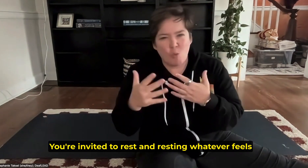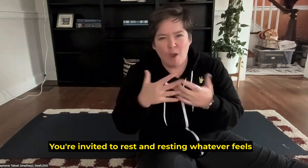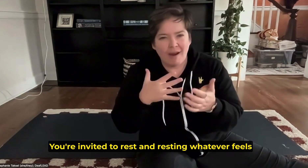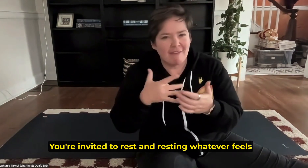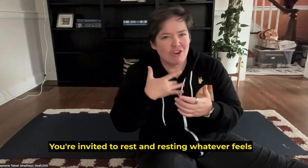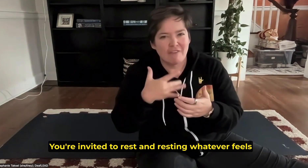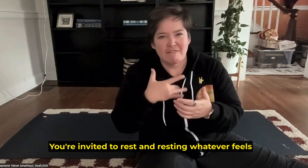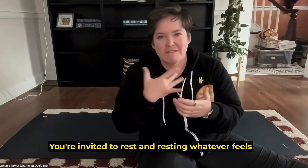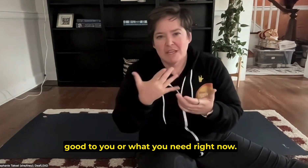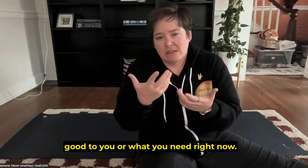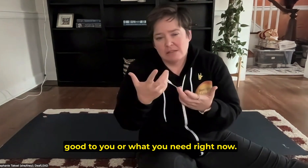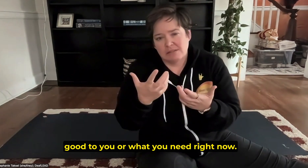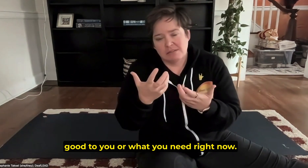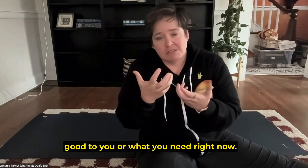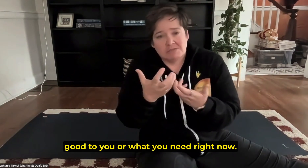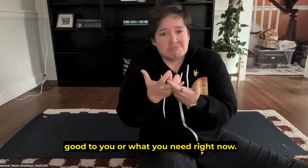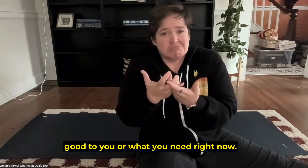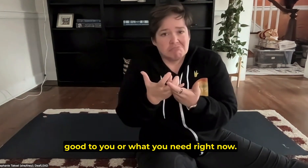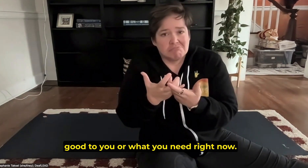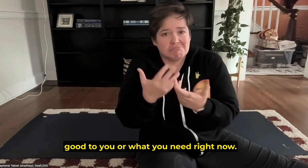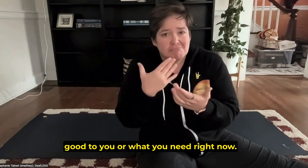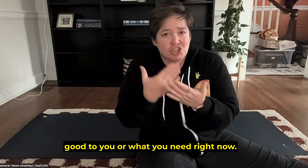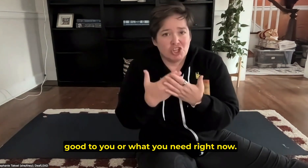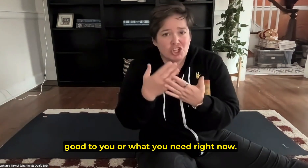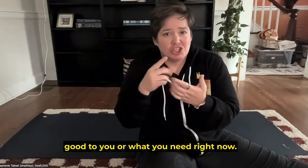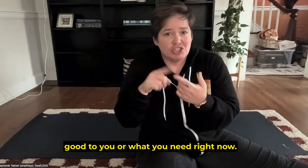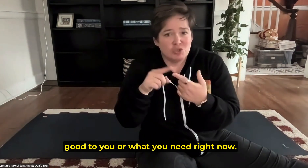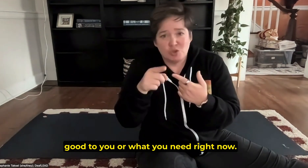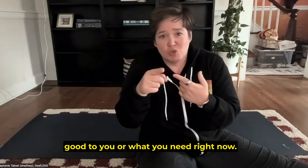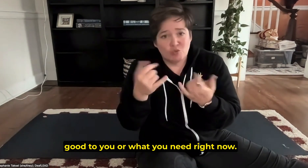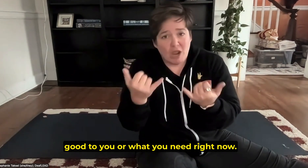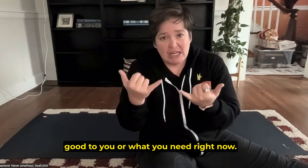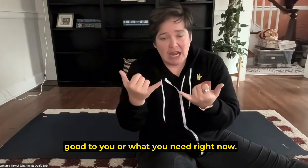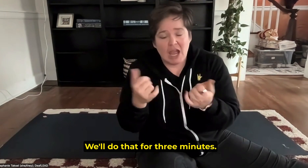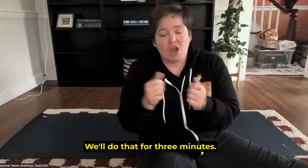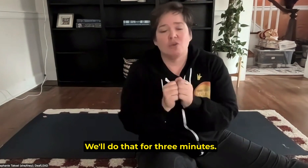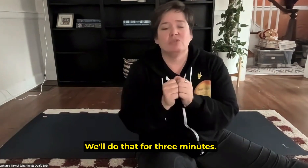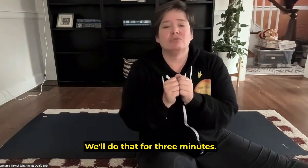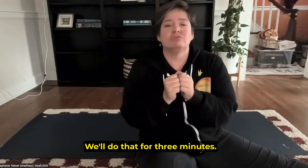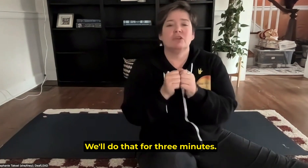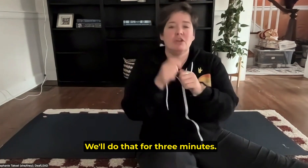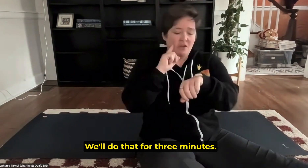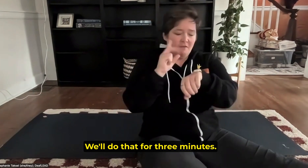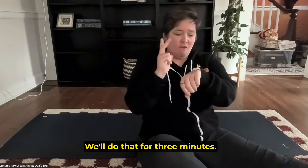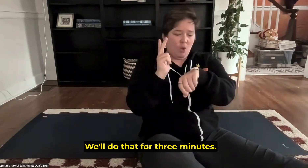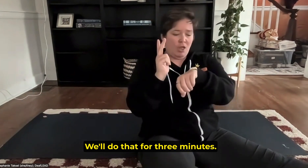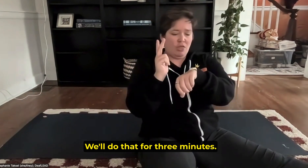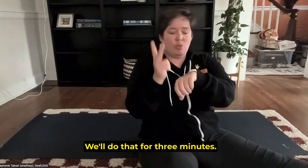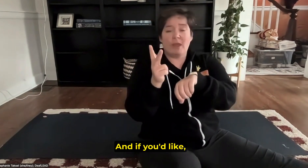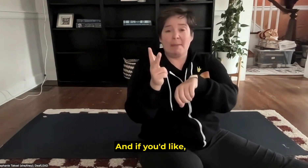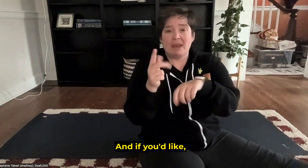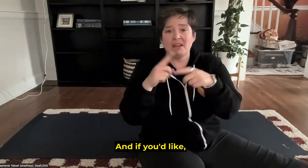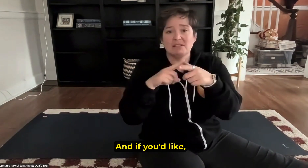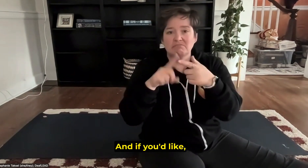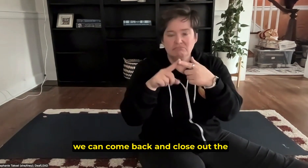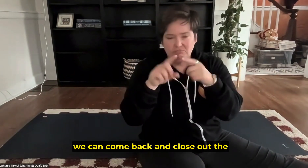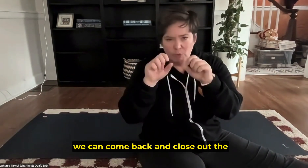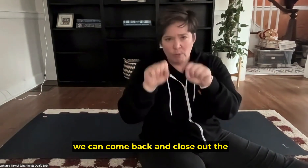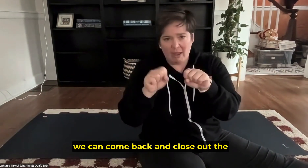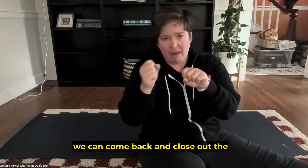feels good to you or what you need right now. We'll do that for 3 minutes, and if you'd like, we can come back and